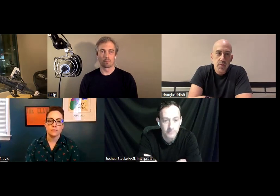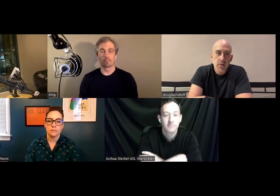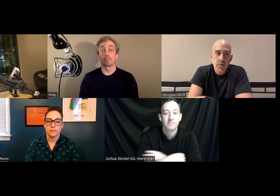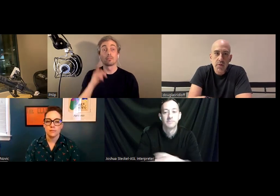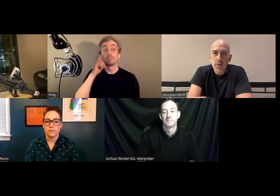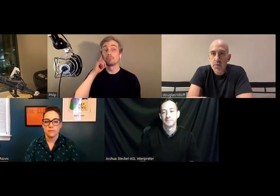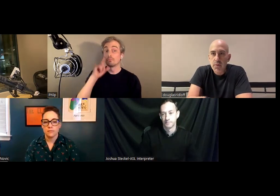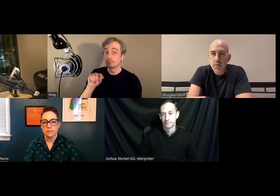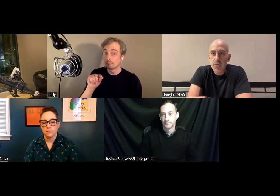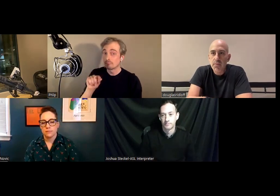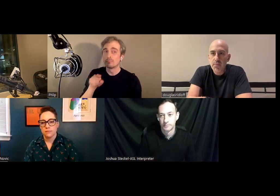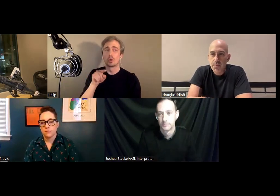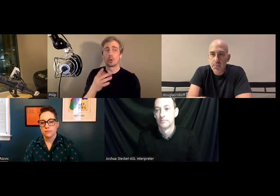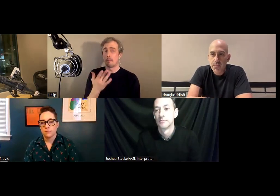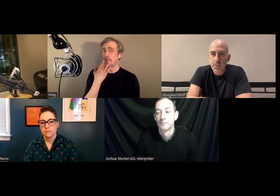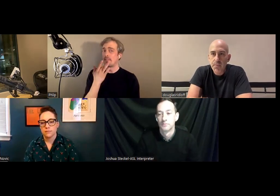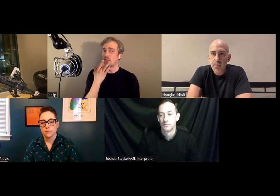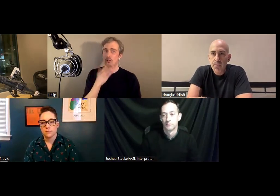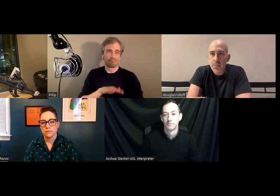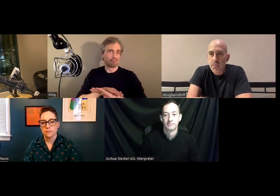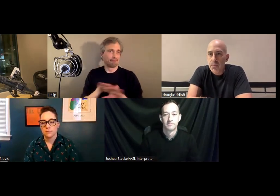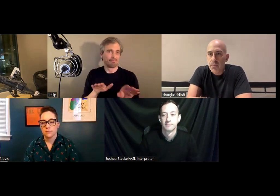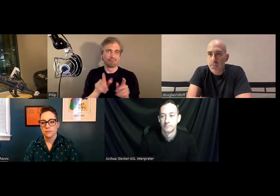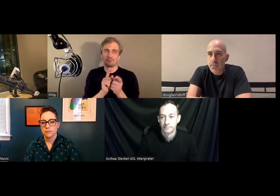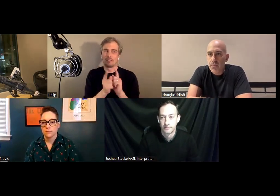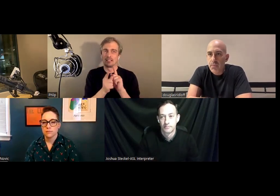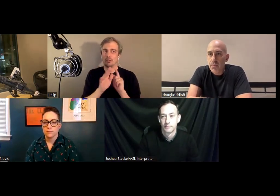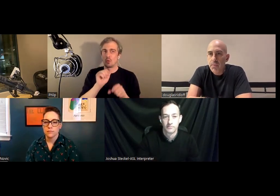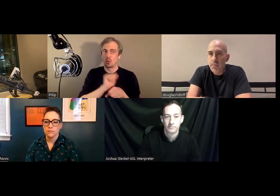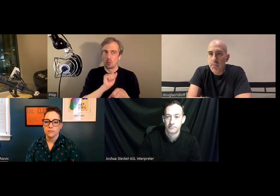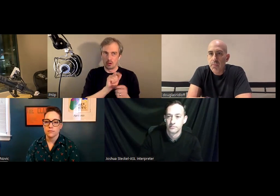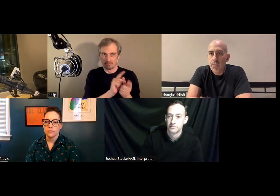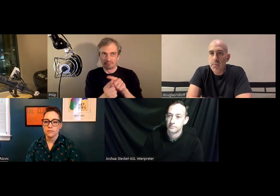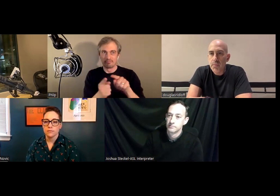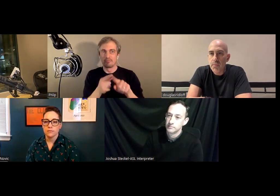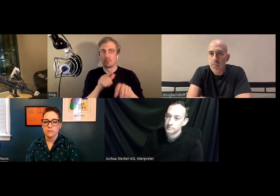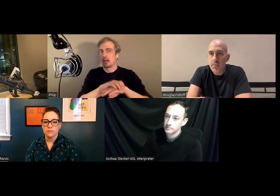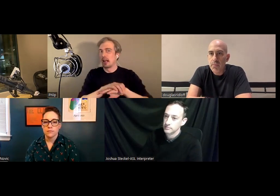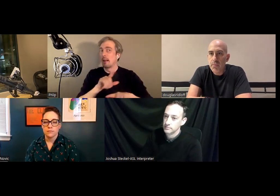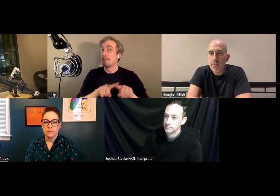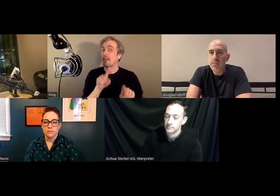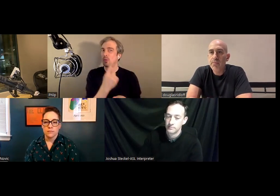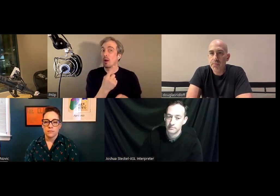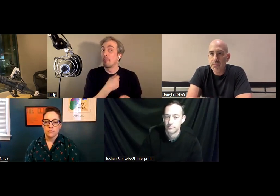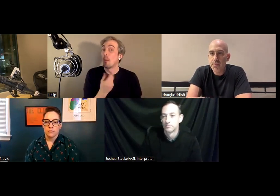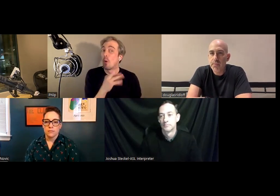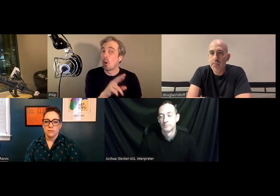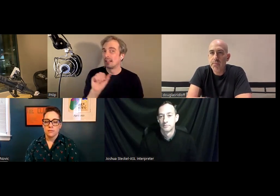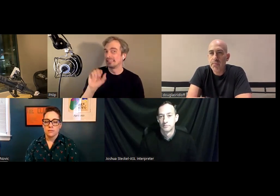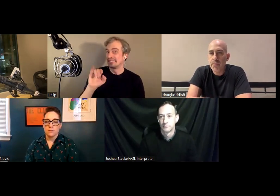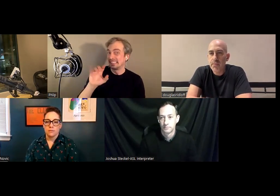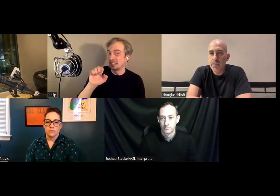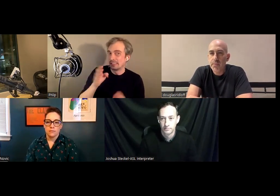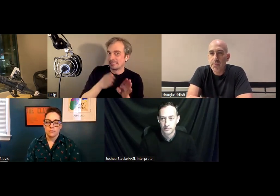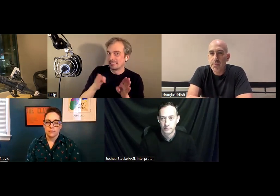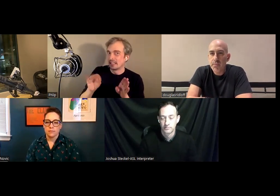Douglas, you prefer to not have your work translated into English, but there is one poem or a series of poems that you wrote kind of with the